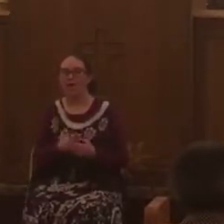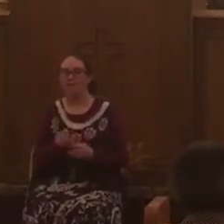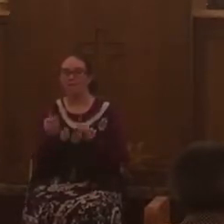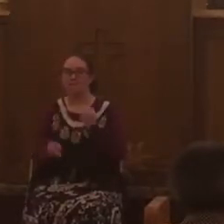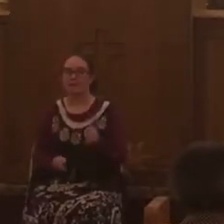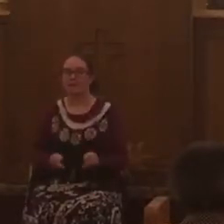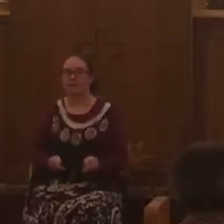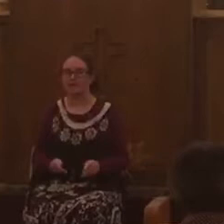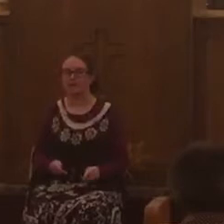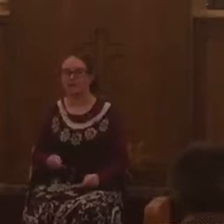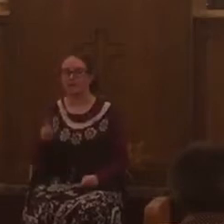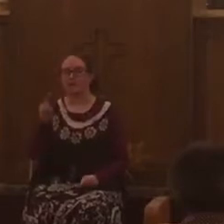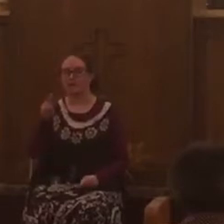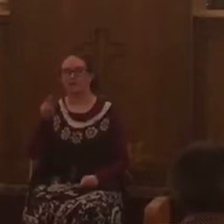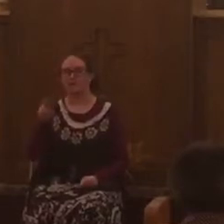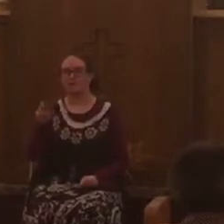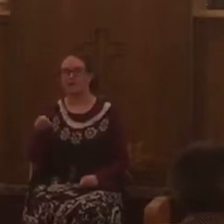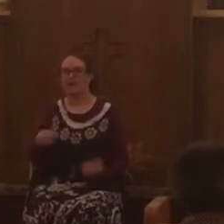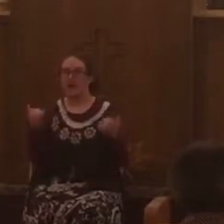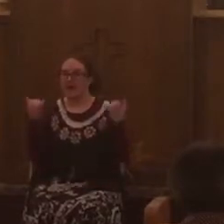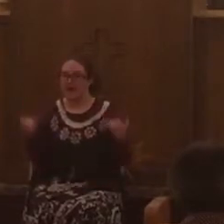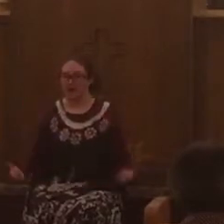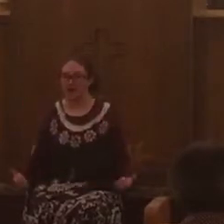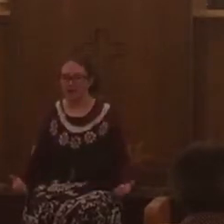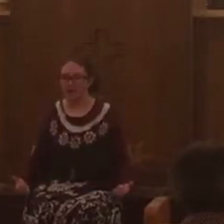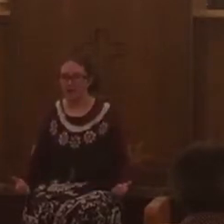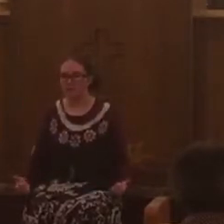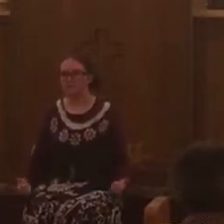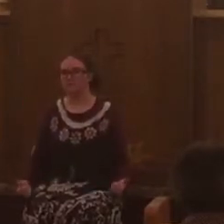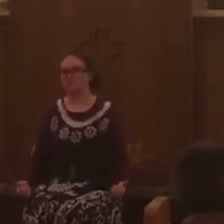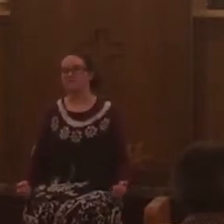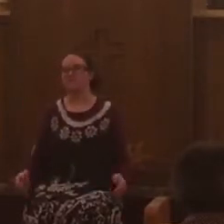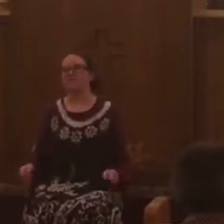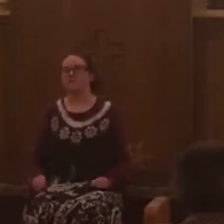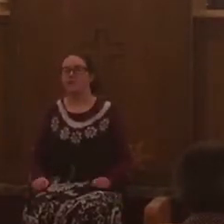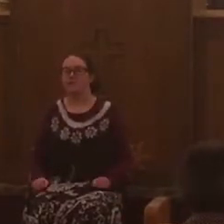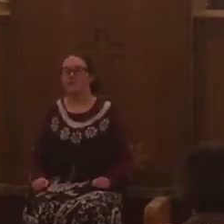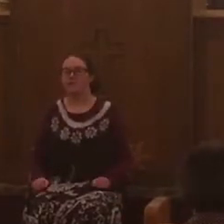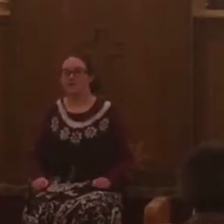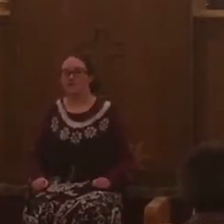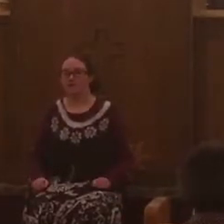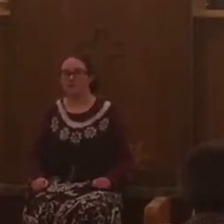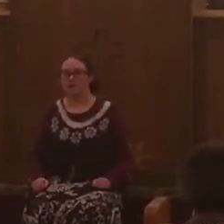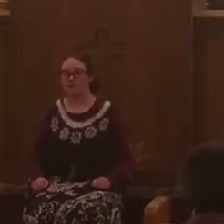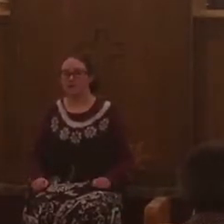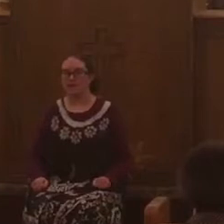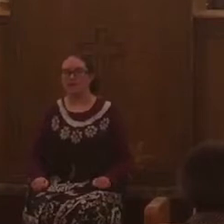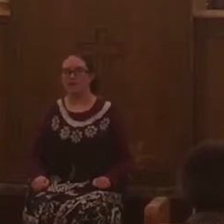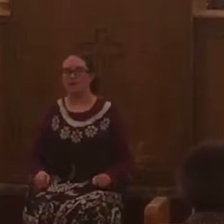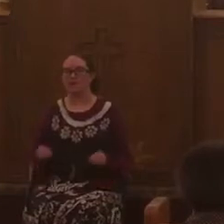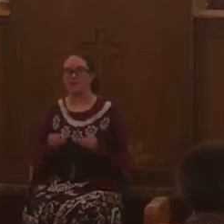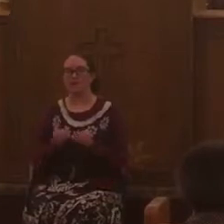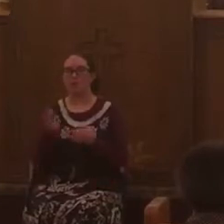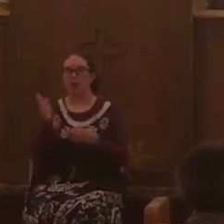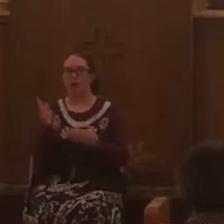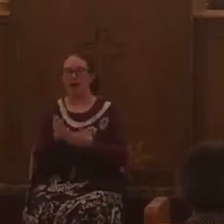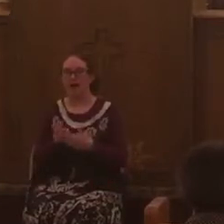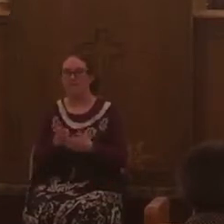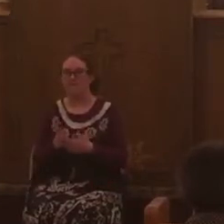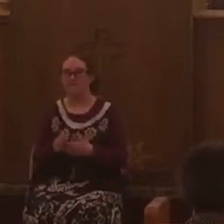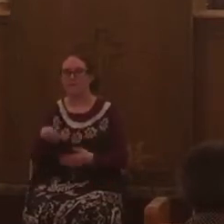antidepressants than they ever have been. I don't have the statistics in front of me, but I read them a while back. In the 70s, there was only